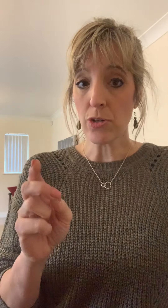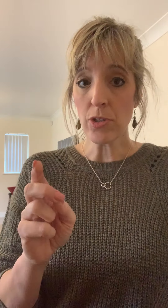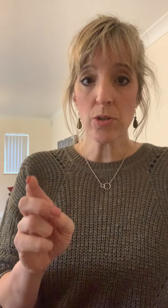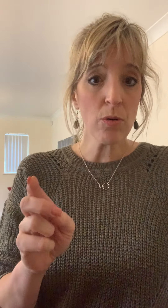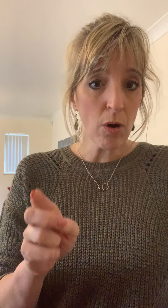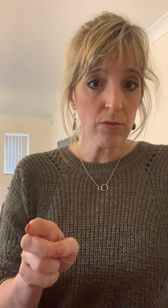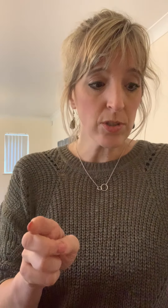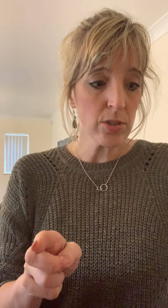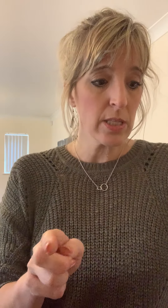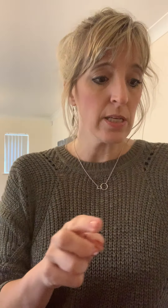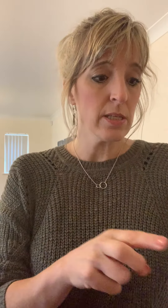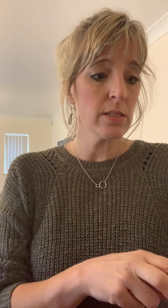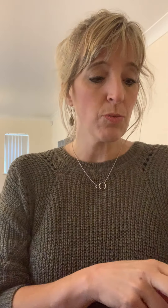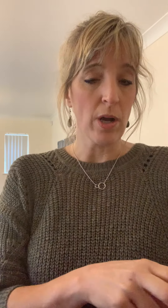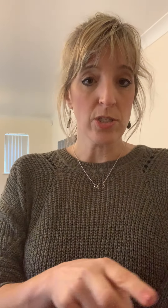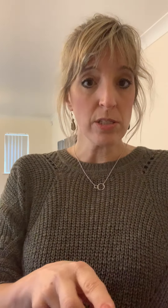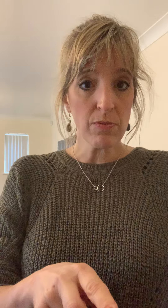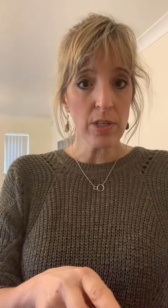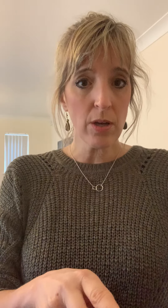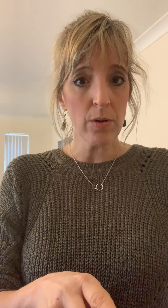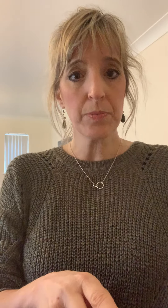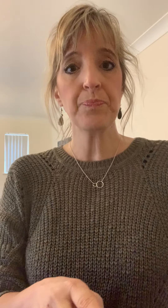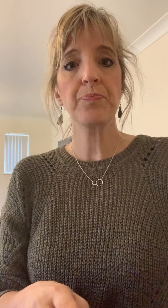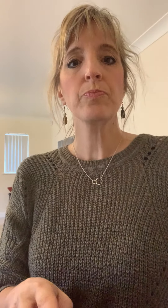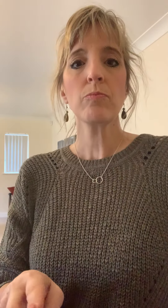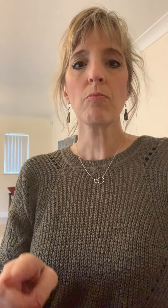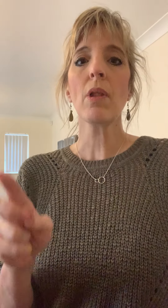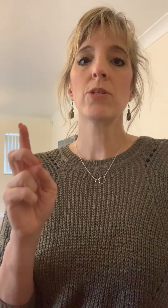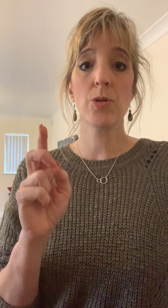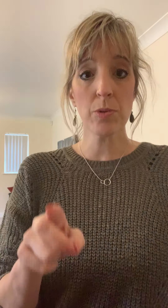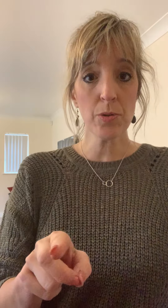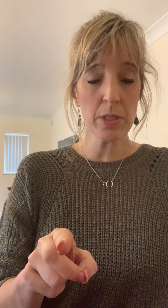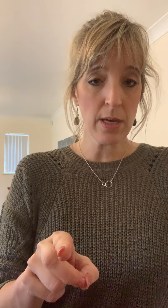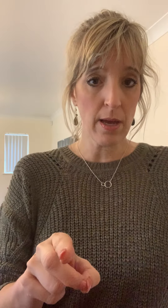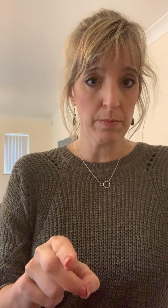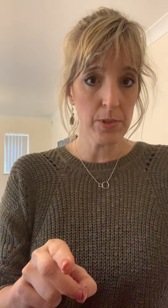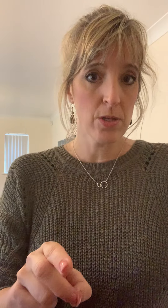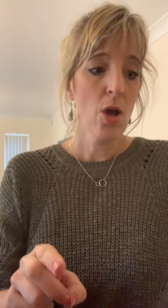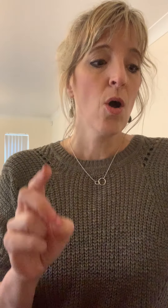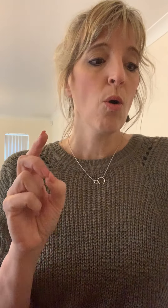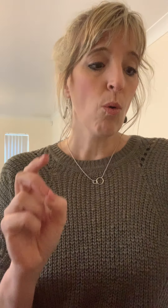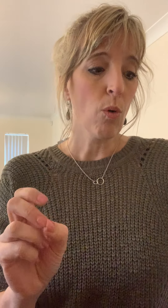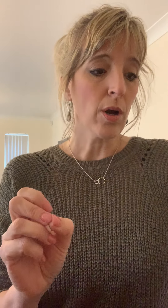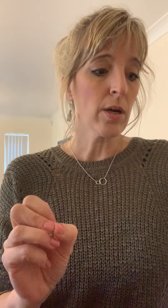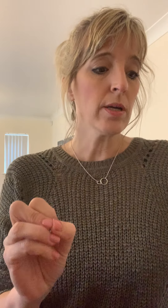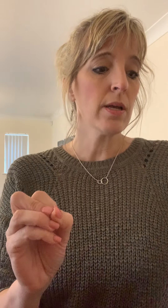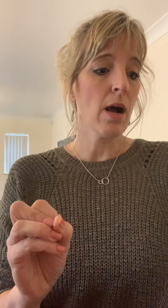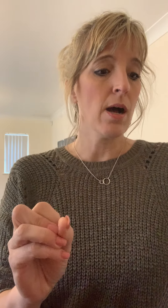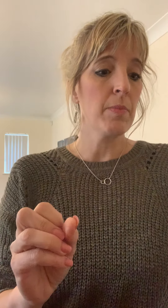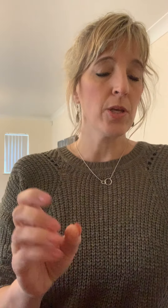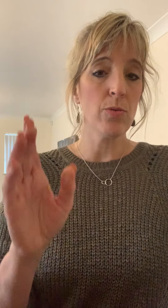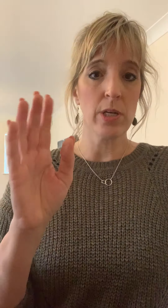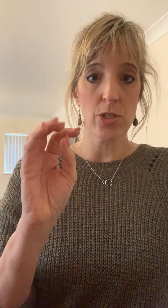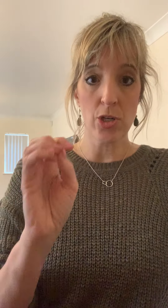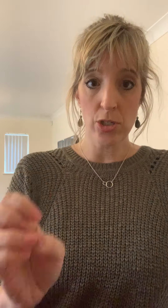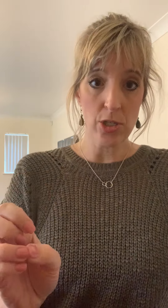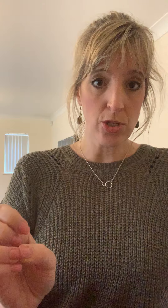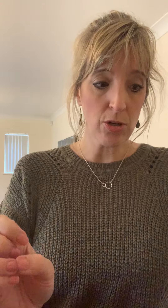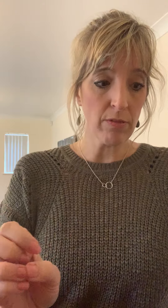you go over these, watch this video 2 or 3 times, or you can just turn off the